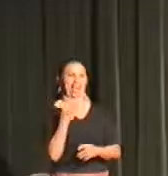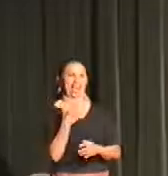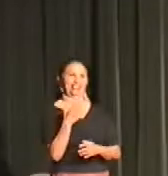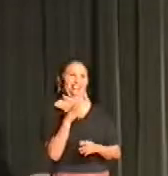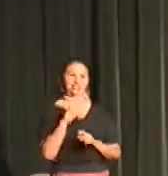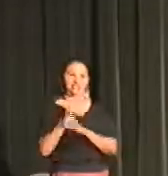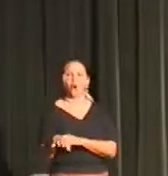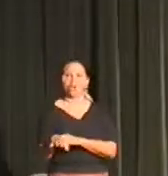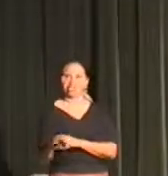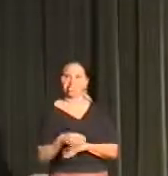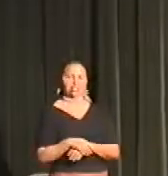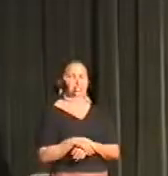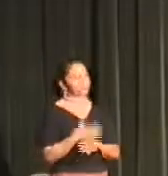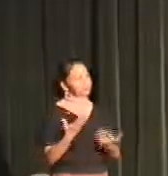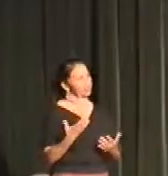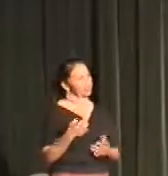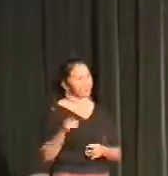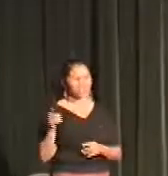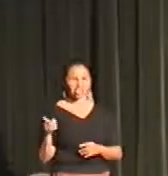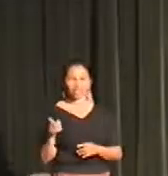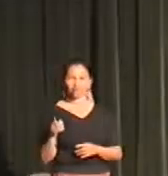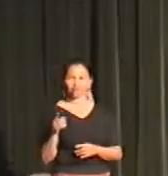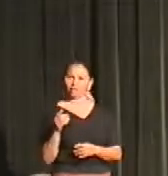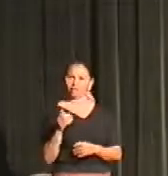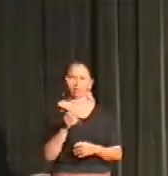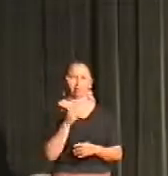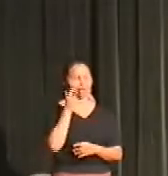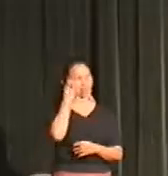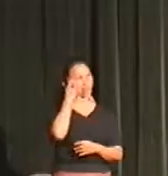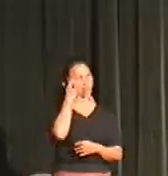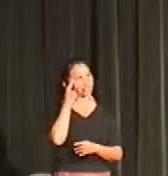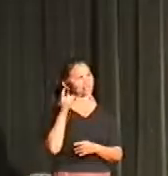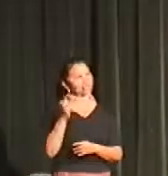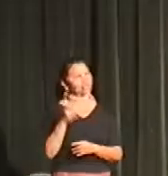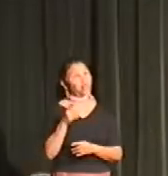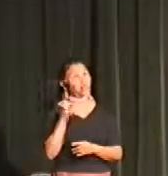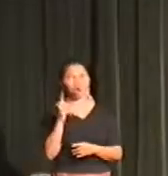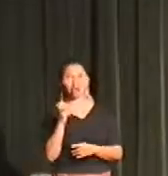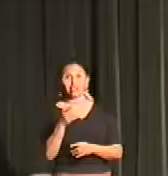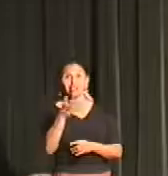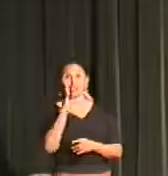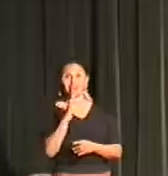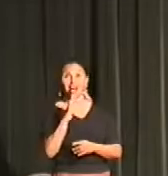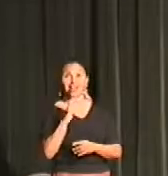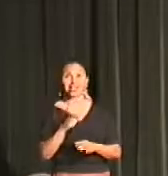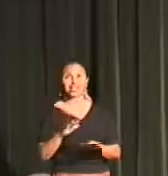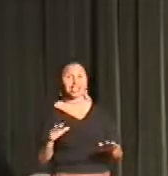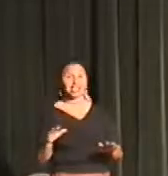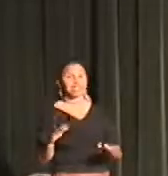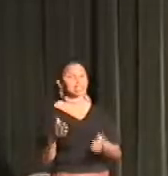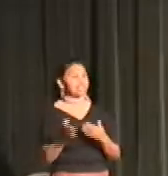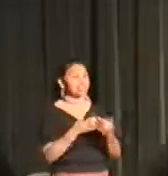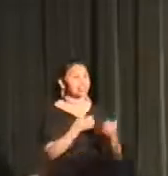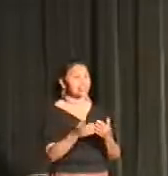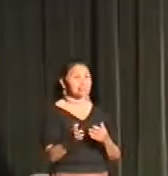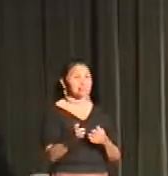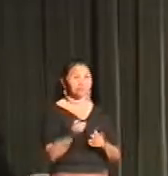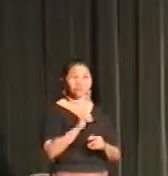that Linda was one of God's kids, you know, and that it really doesn't matter where we come from, you know, and it